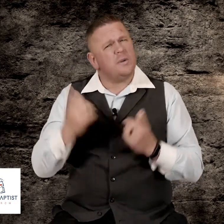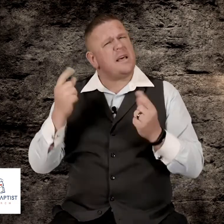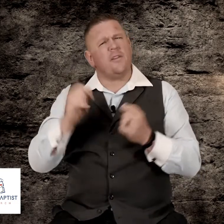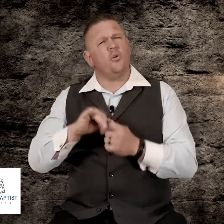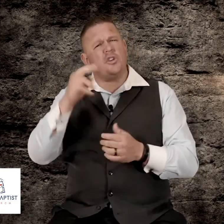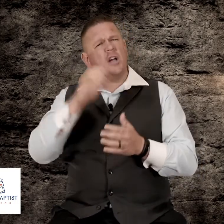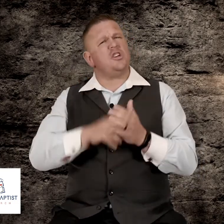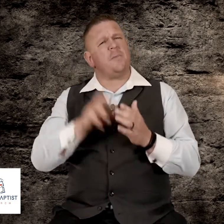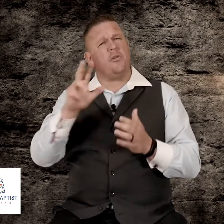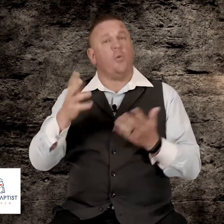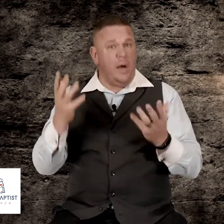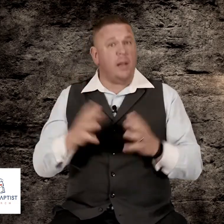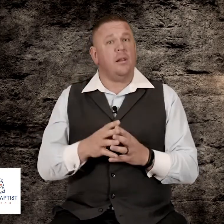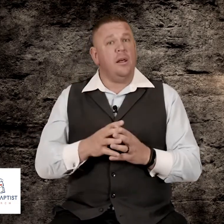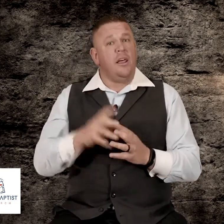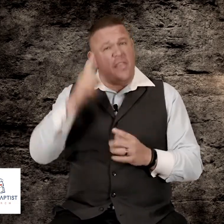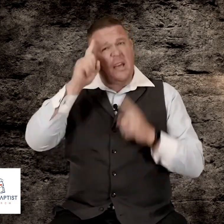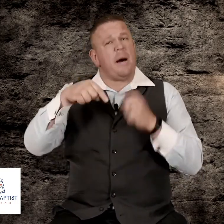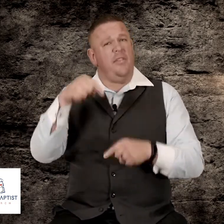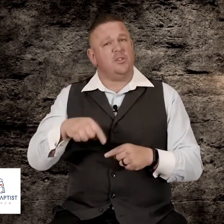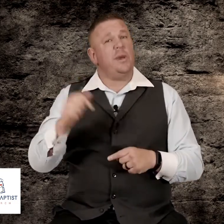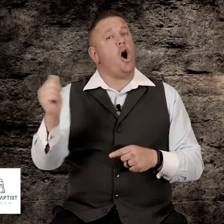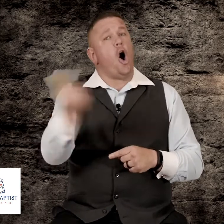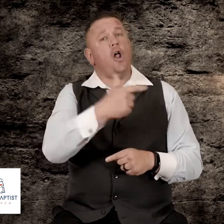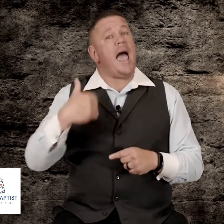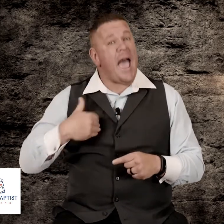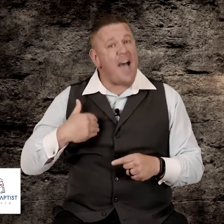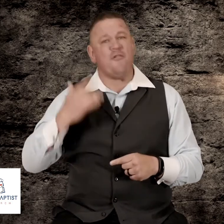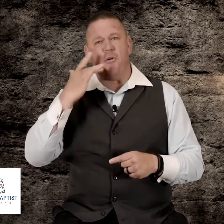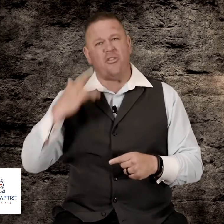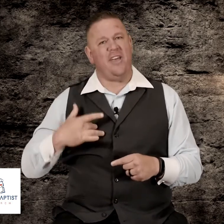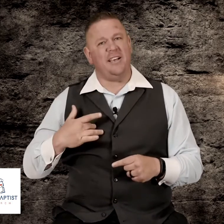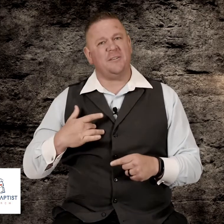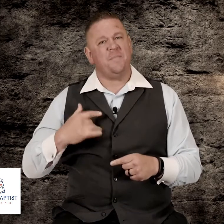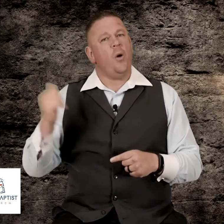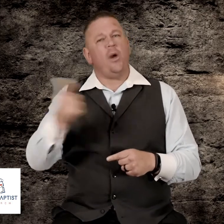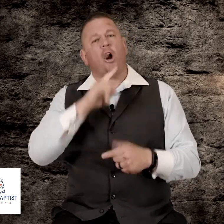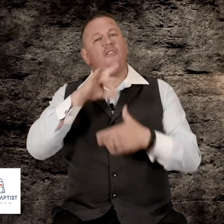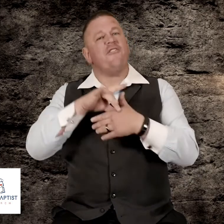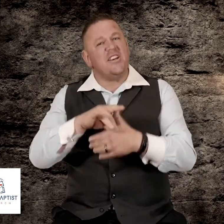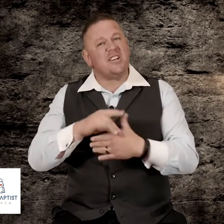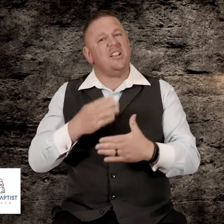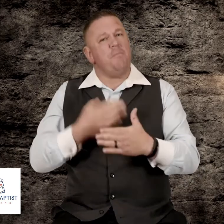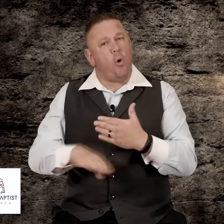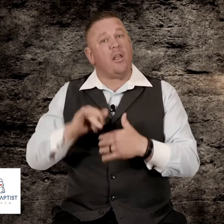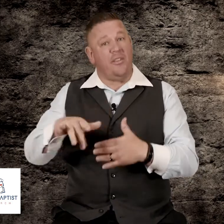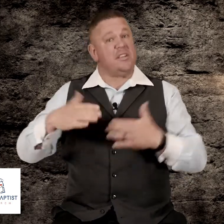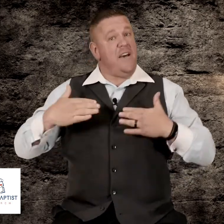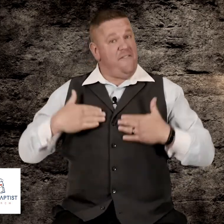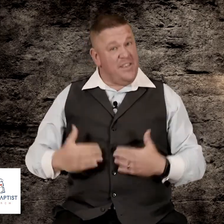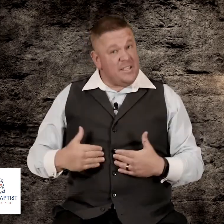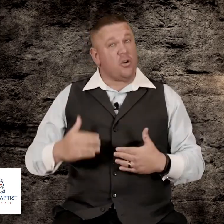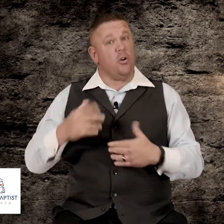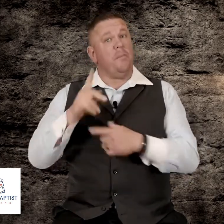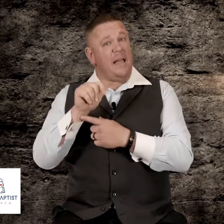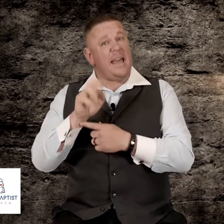does that have to do with John chapter 3? Well, think about this. We all have birthdays. We all are physically born onto this physical planet,